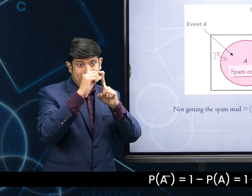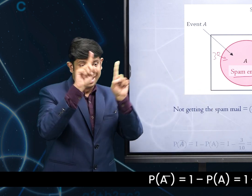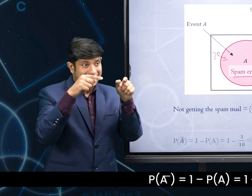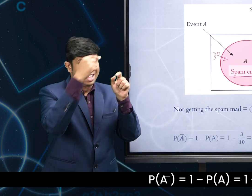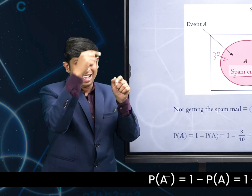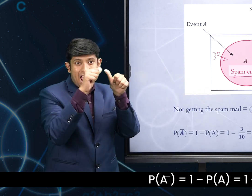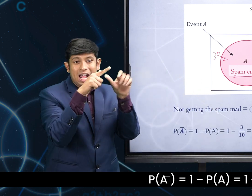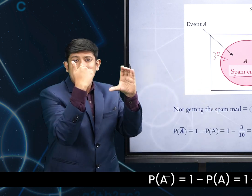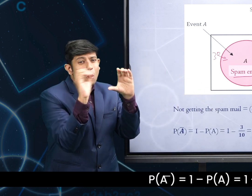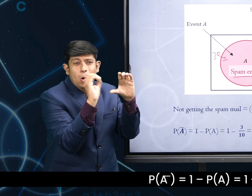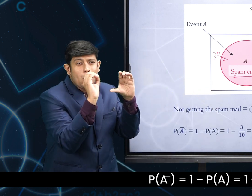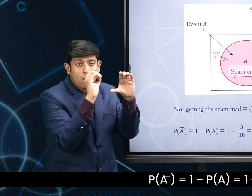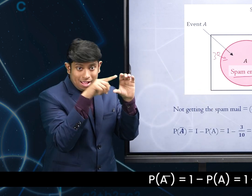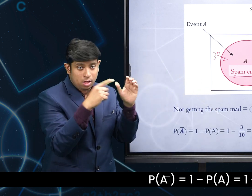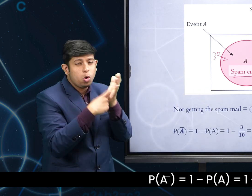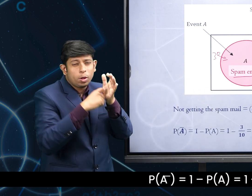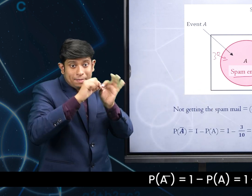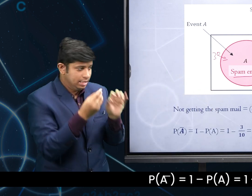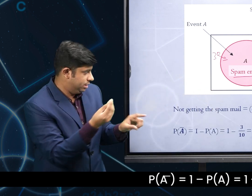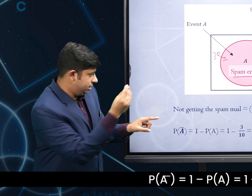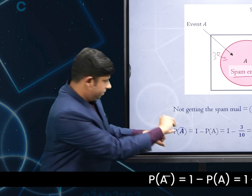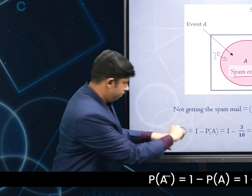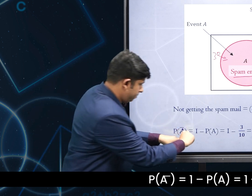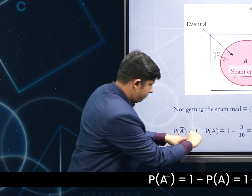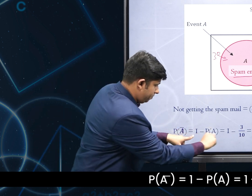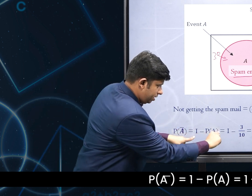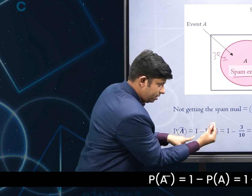P of A dash is equal to 1 minus P of A,